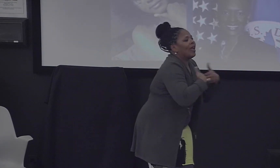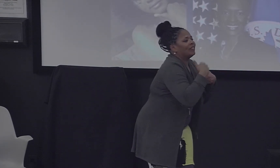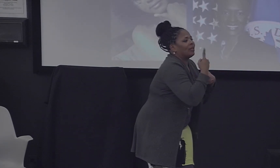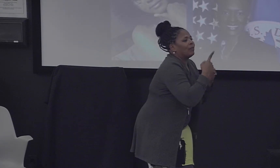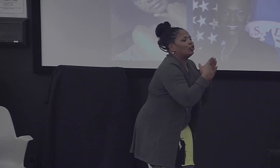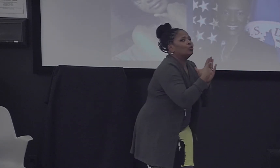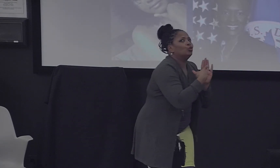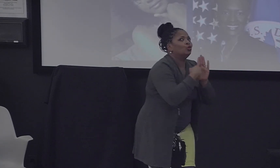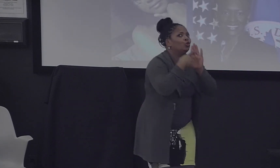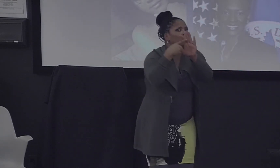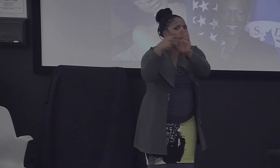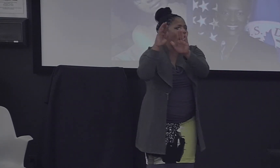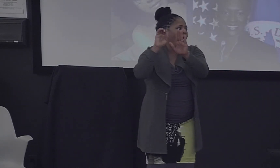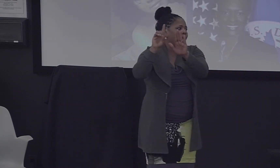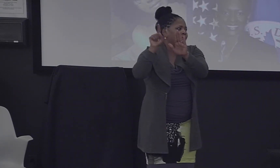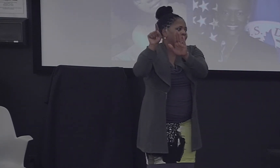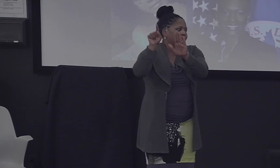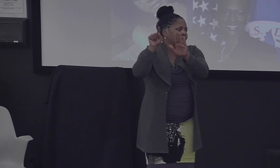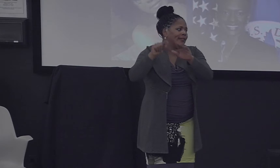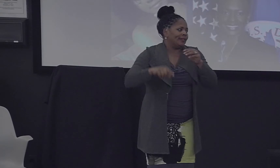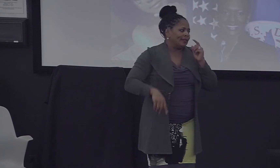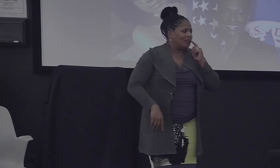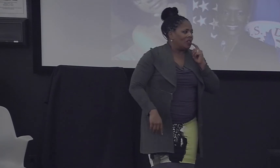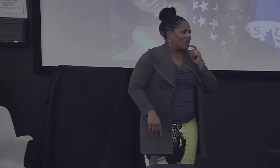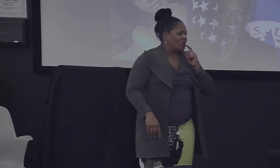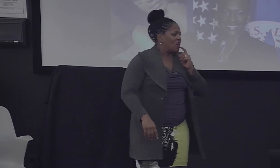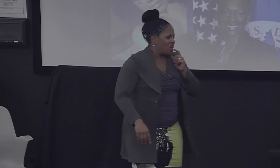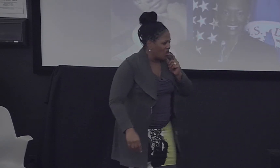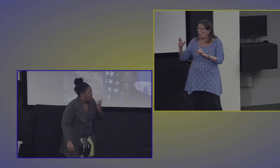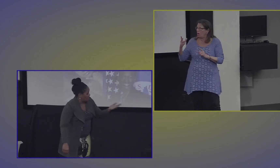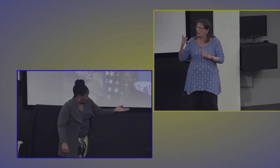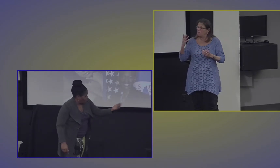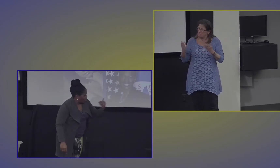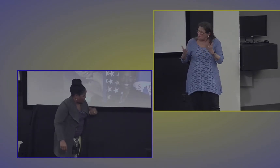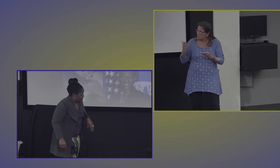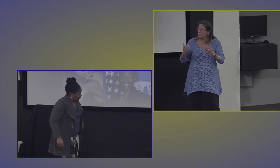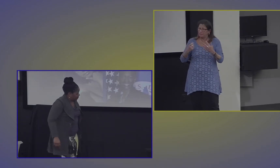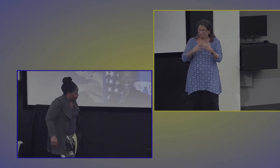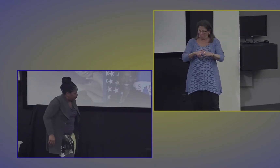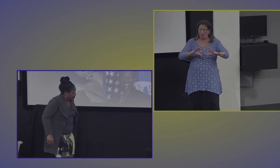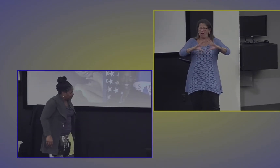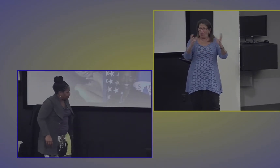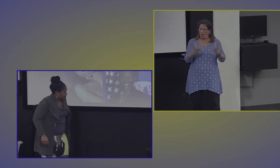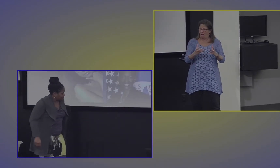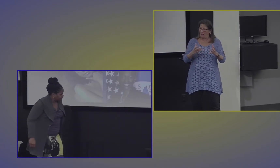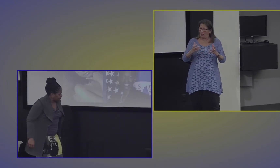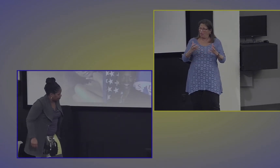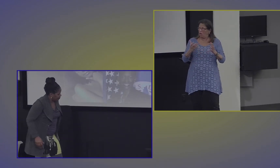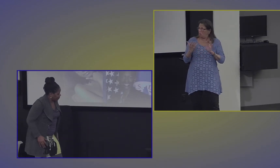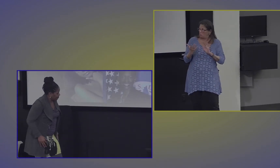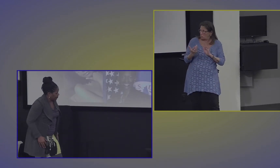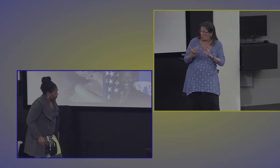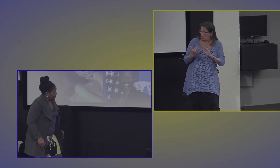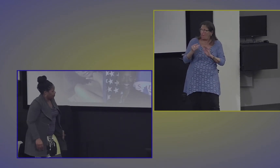is a way to start, I think. And we can then bring this conversation and show our ideas, the conversations that we want to have.